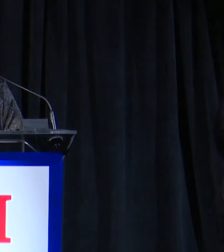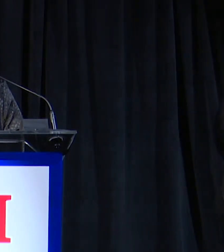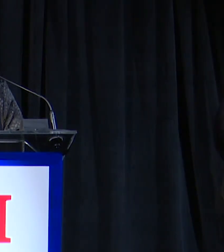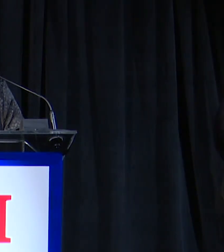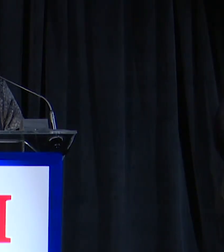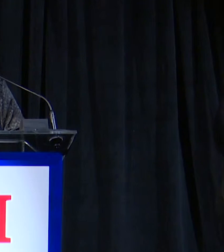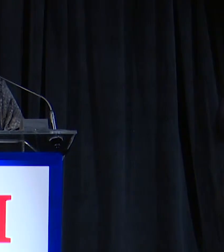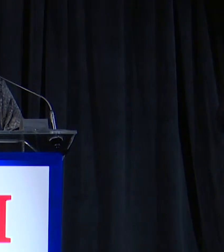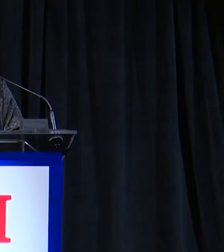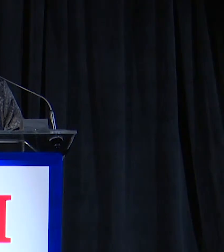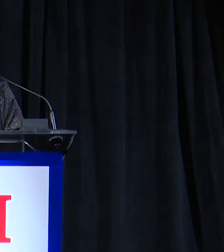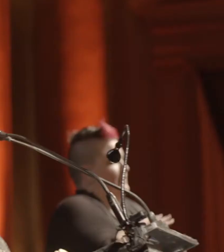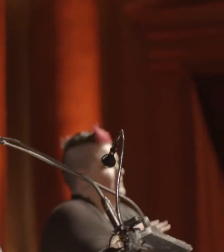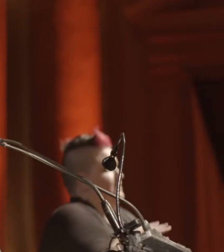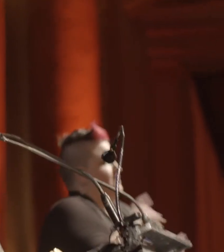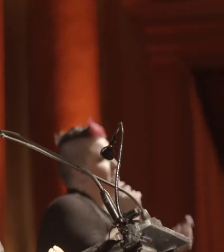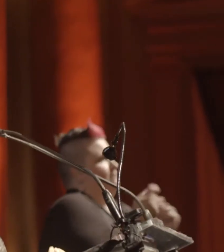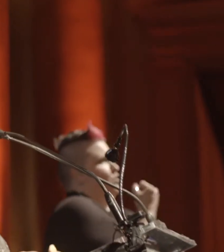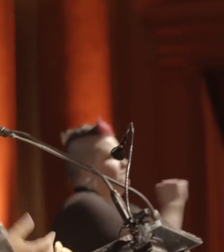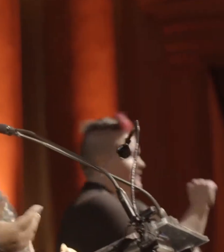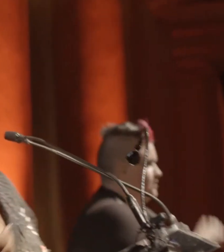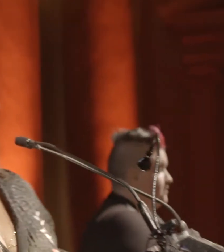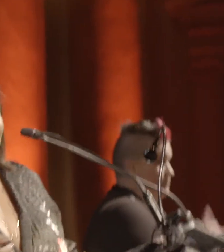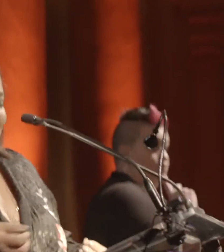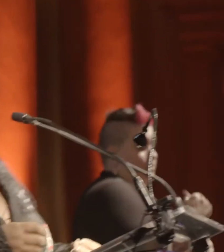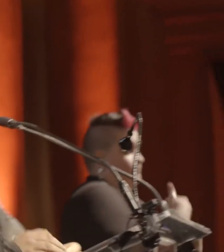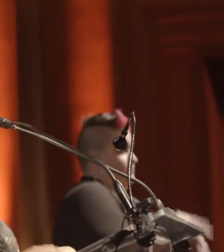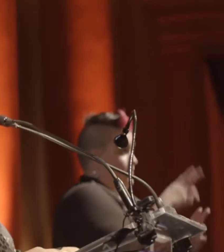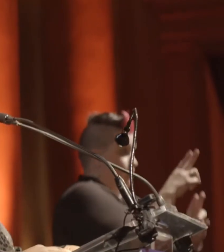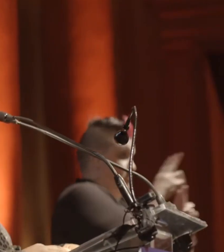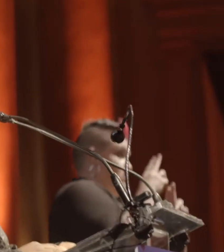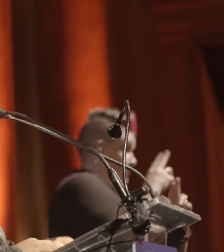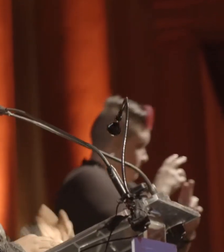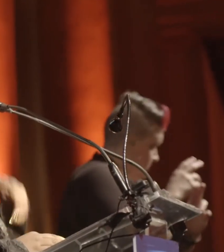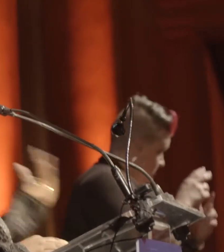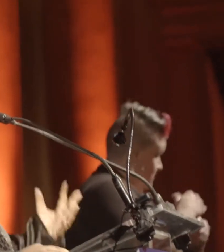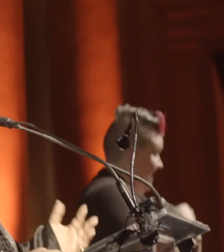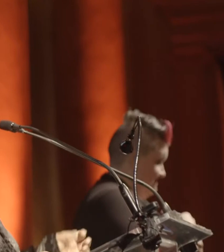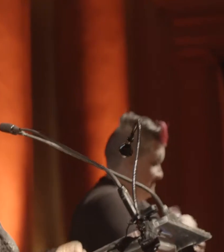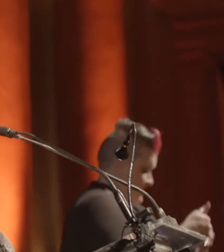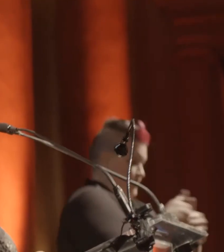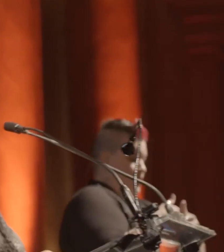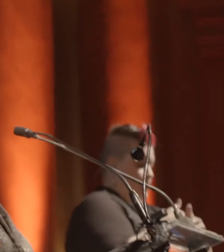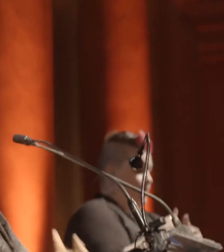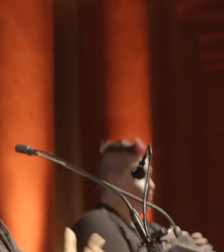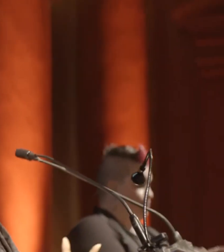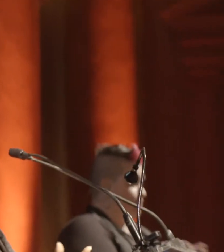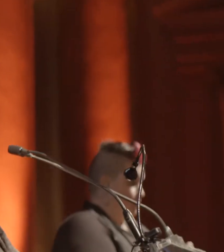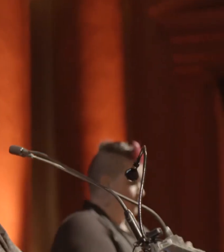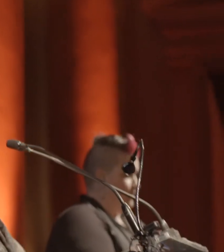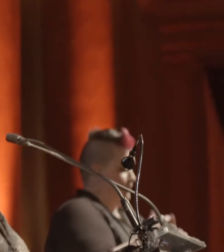about the women's movement, and it's an honor to be, you know, have this award presented to me by